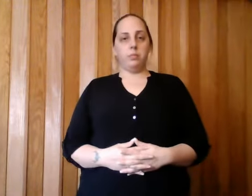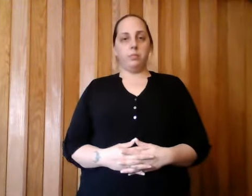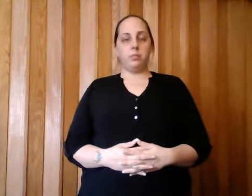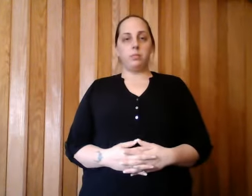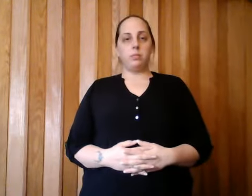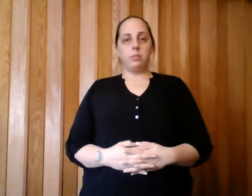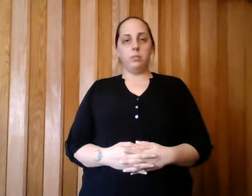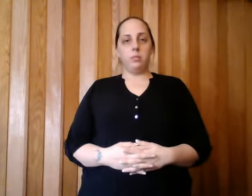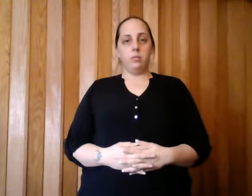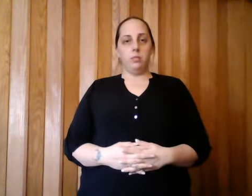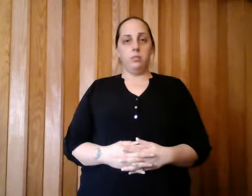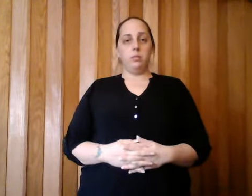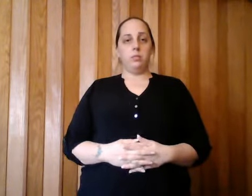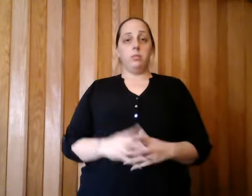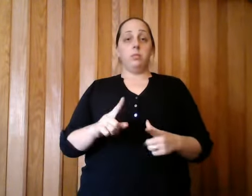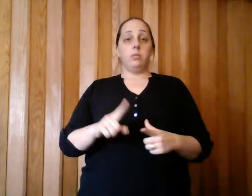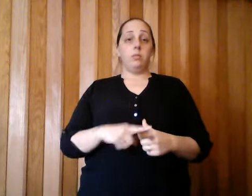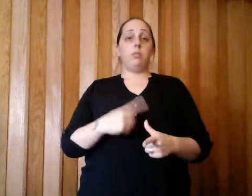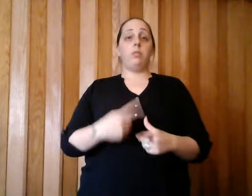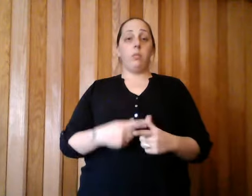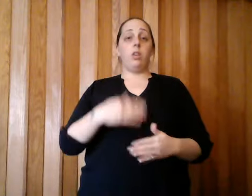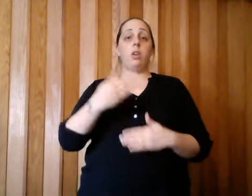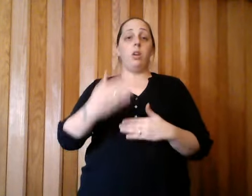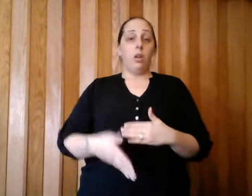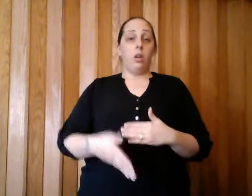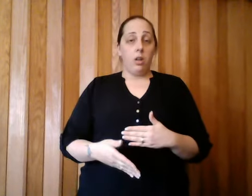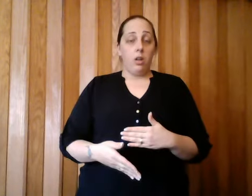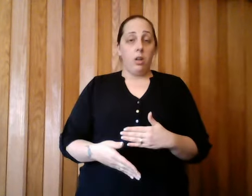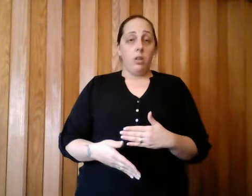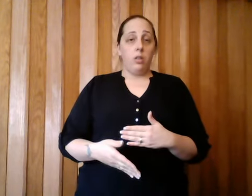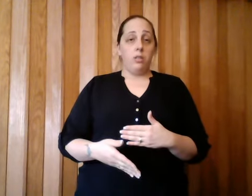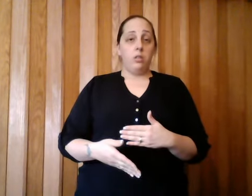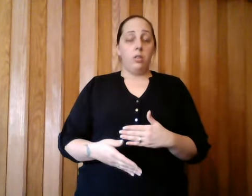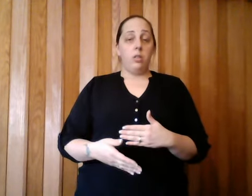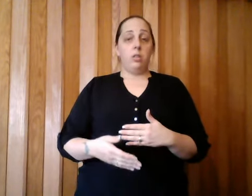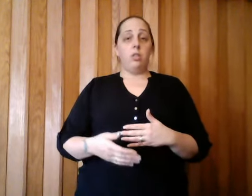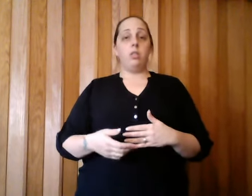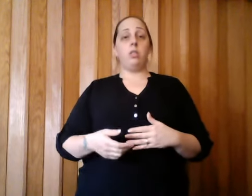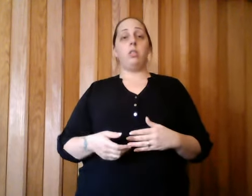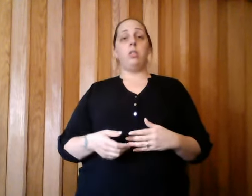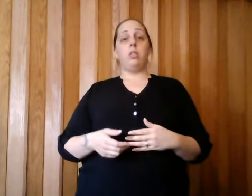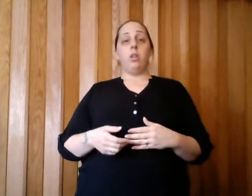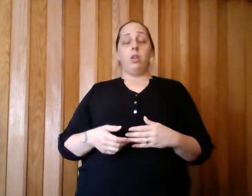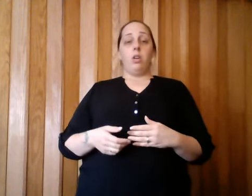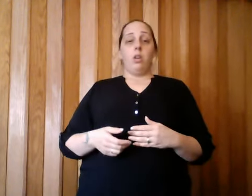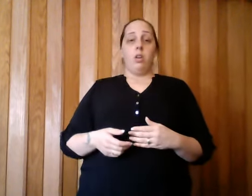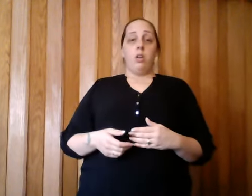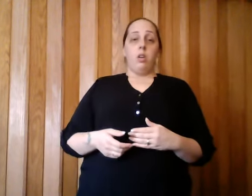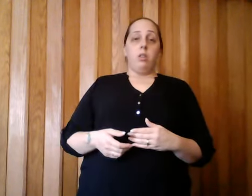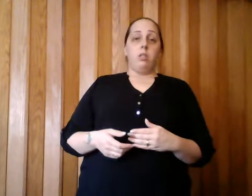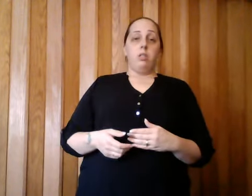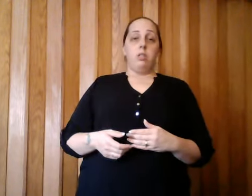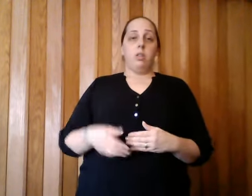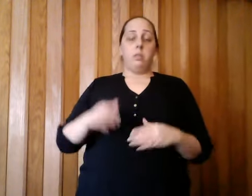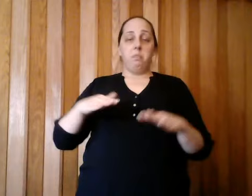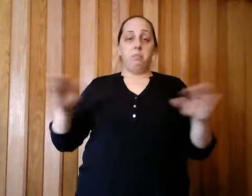And then after that, I have my panel where I love the panel because of life and all that right in time